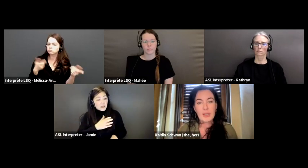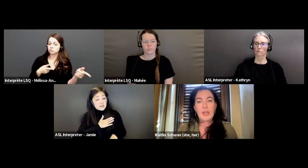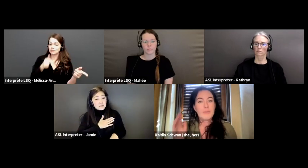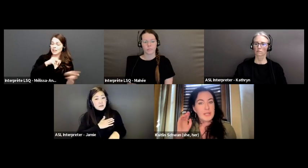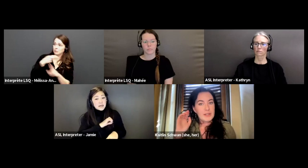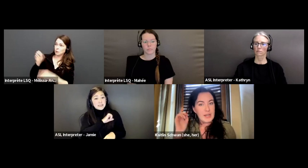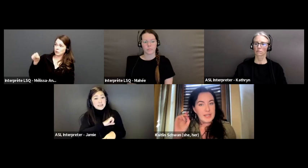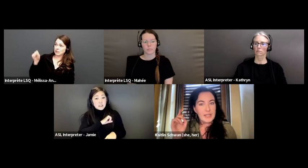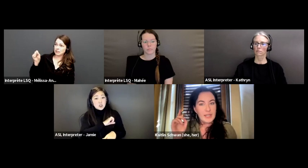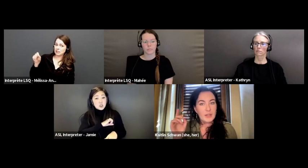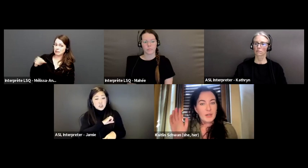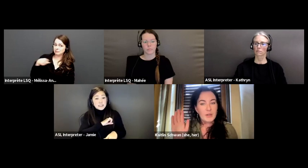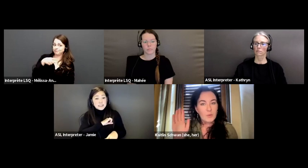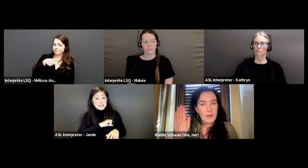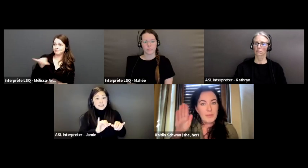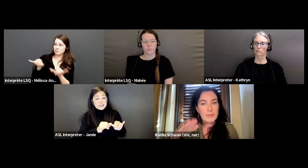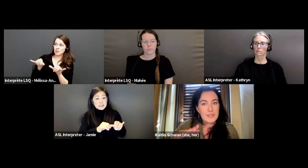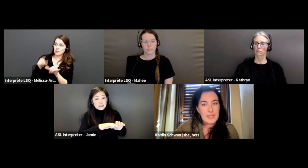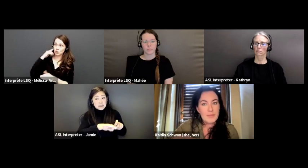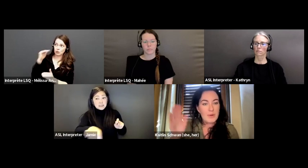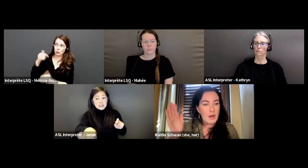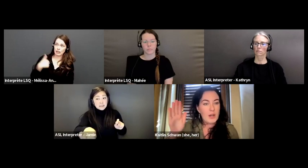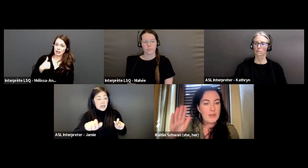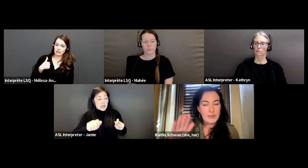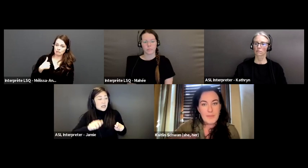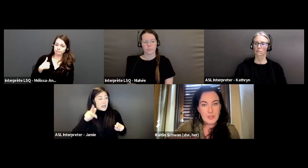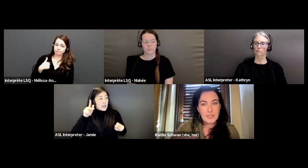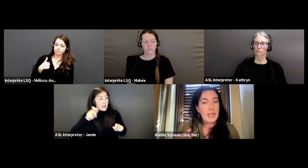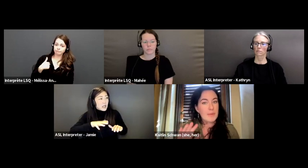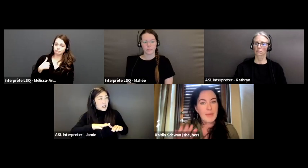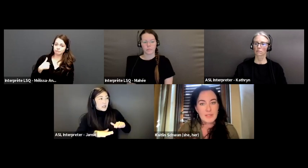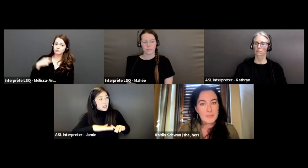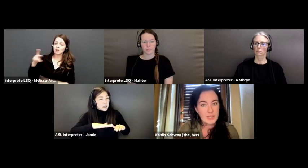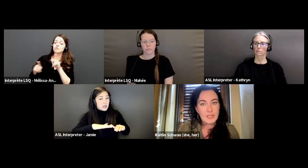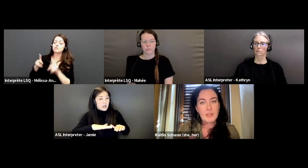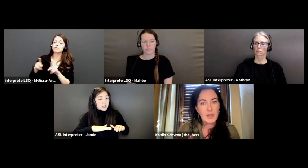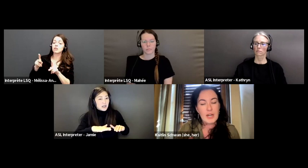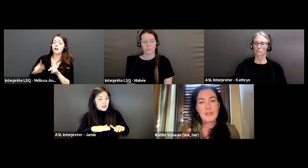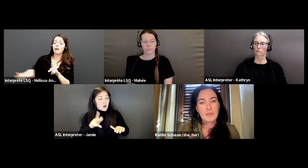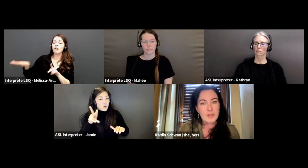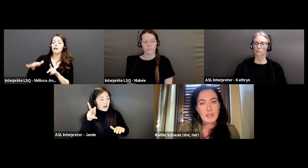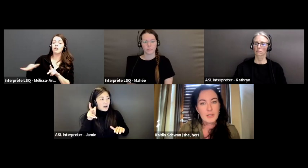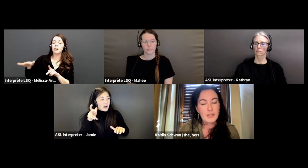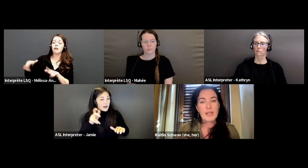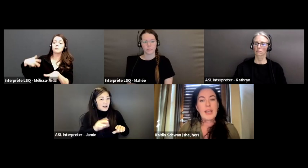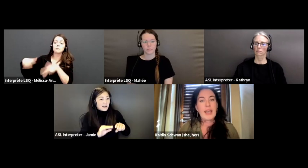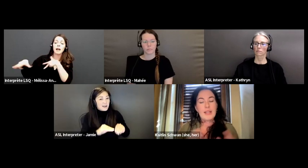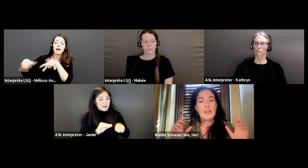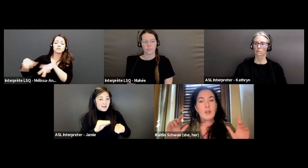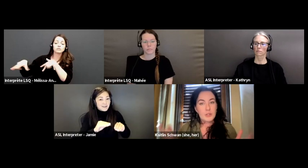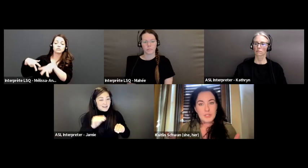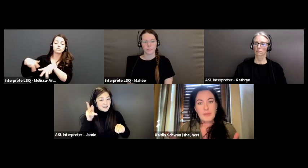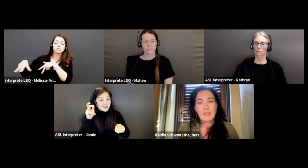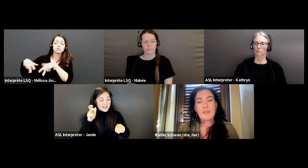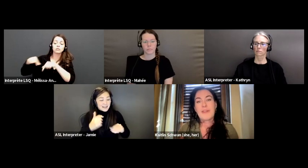measure, because I can hear when people step on the measuring tape, it makes a particular kind of crinkle, and